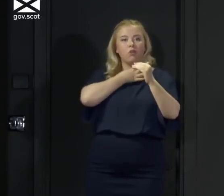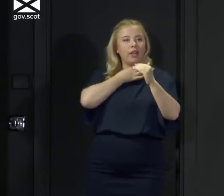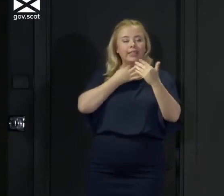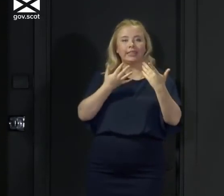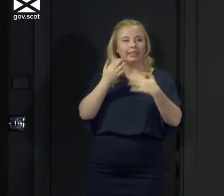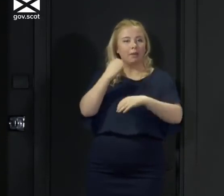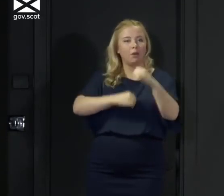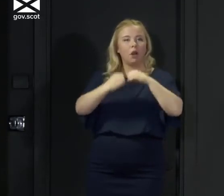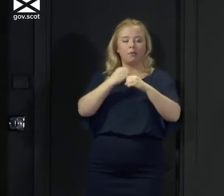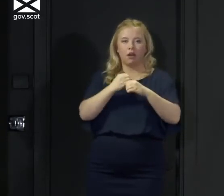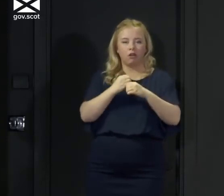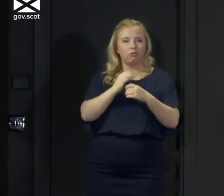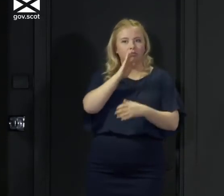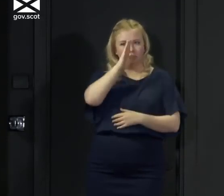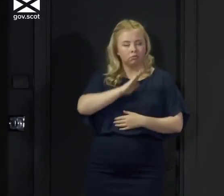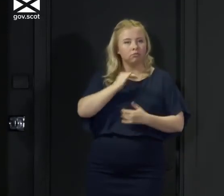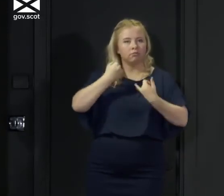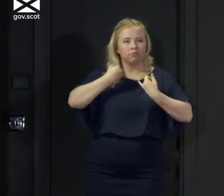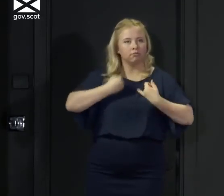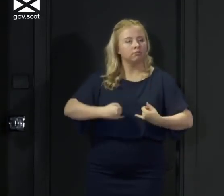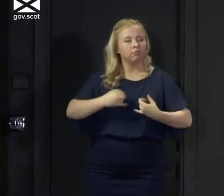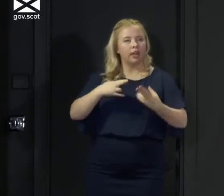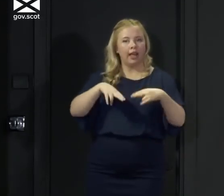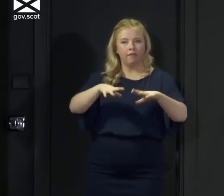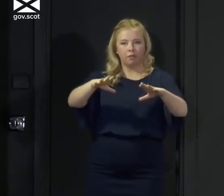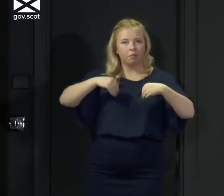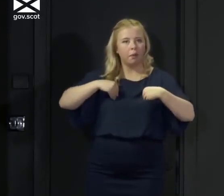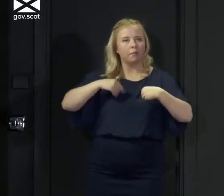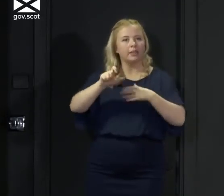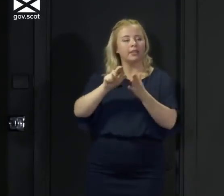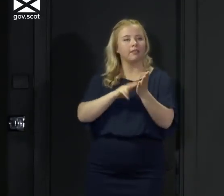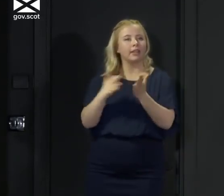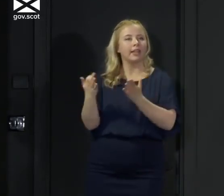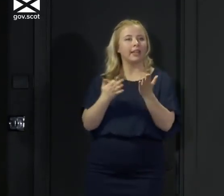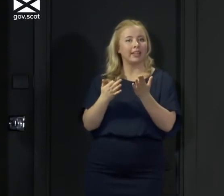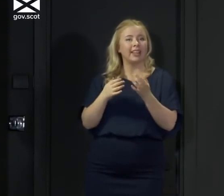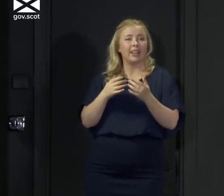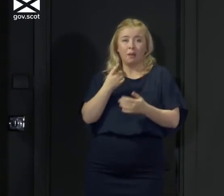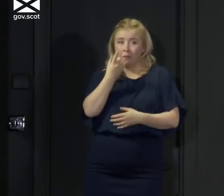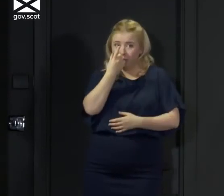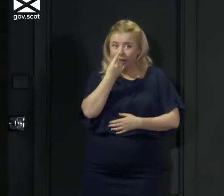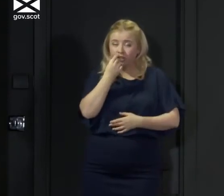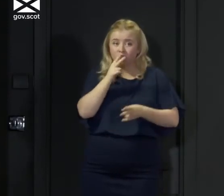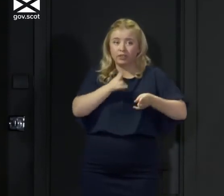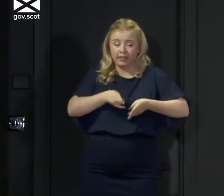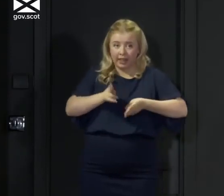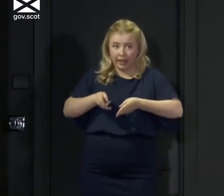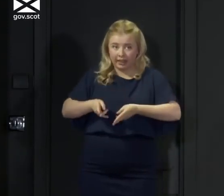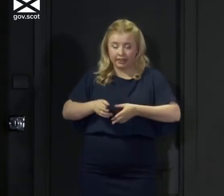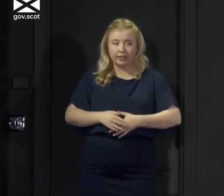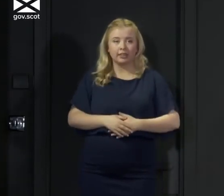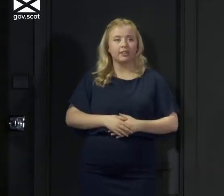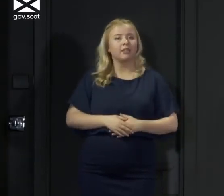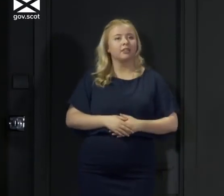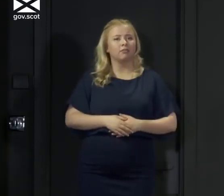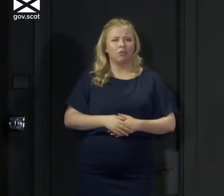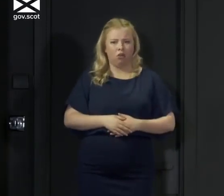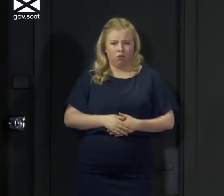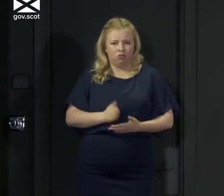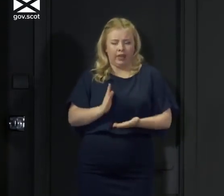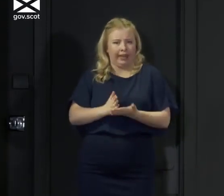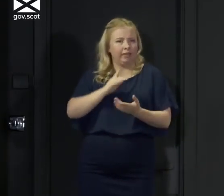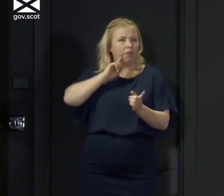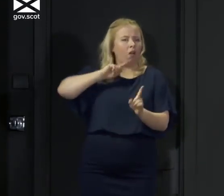risk of becoming very unwell if they get this virus and potentially dying if they get this virus. So it would be negligent